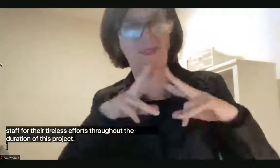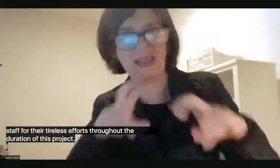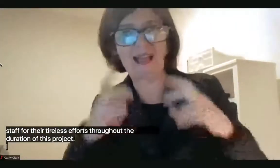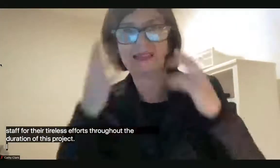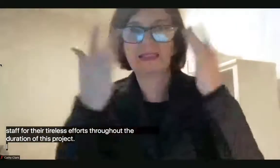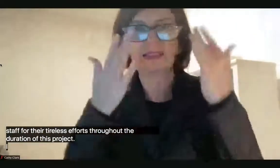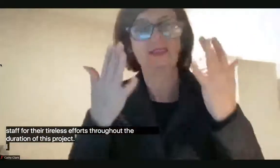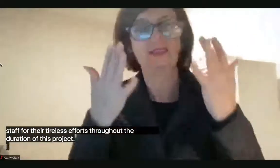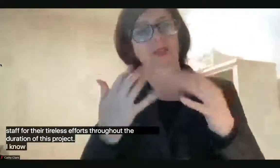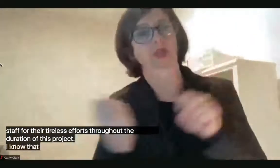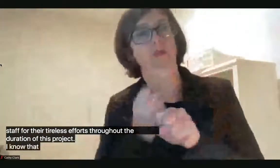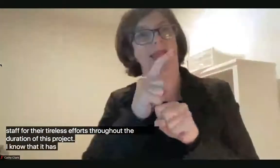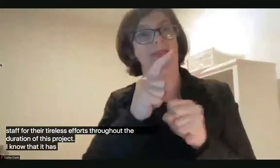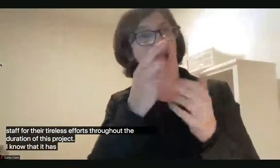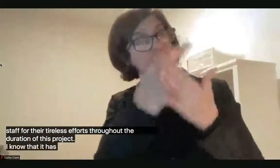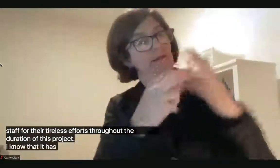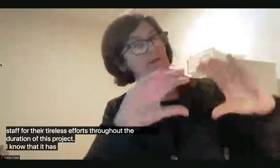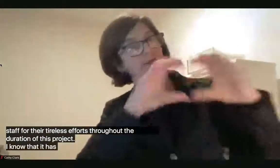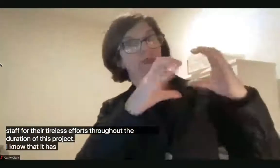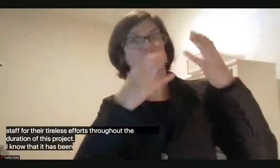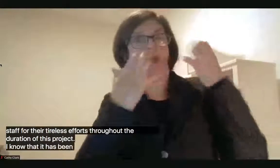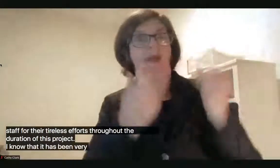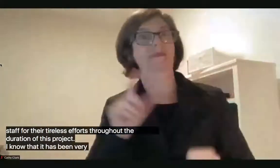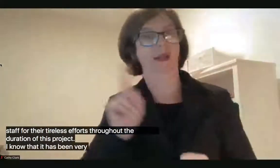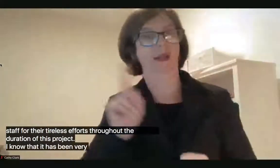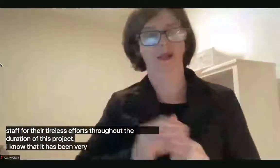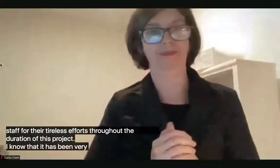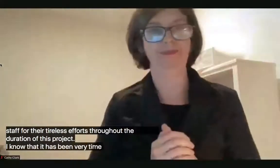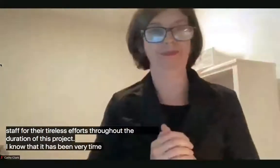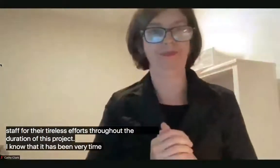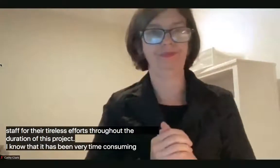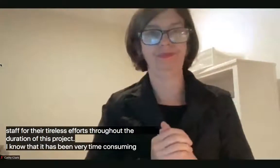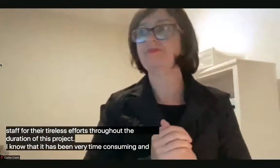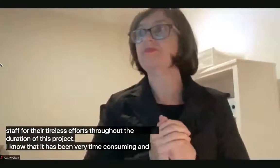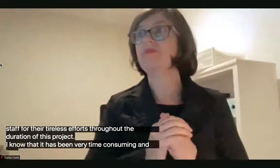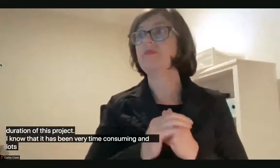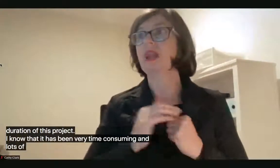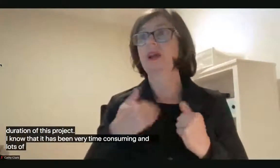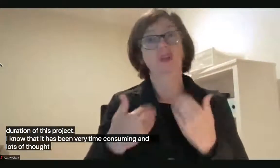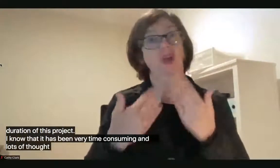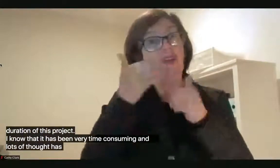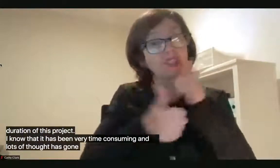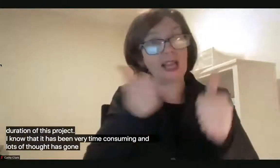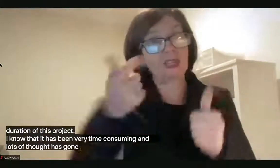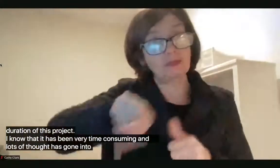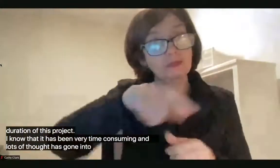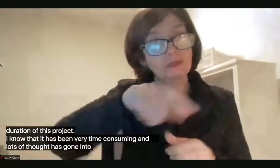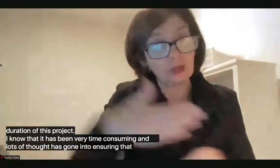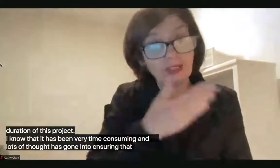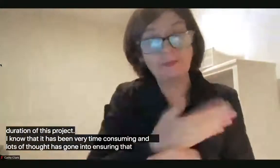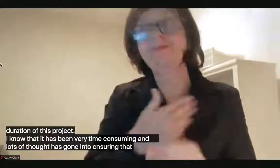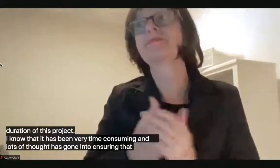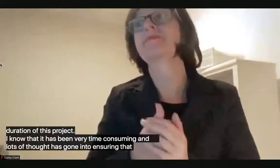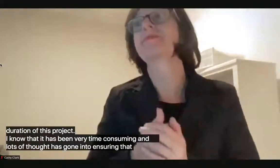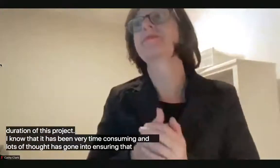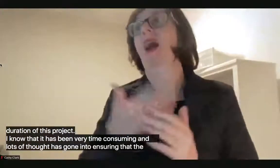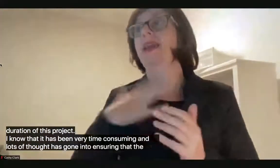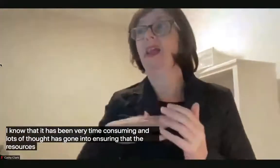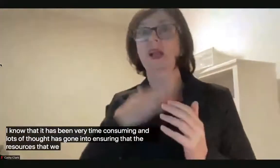very time consuming and lots of thought has gone into ensuring that the resources that we have are the highest quality. So once again,